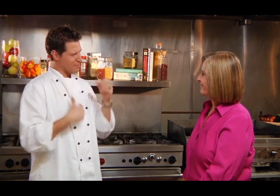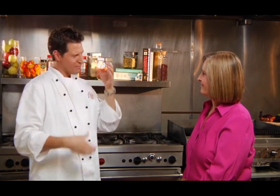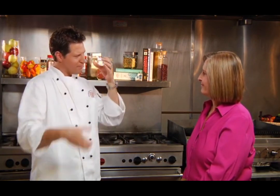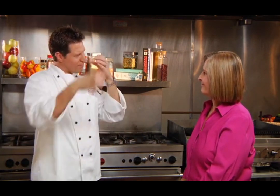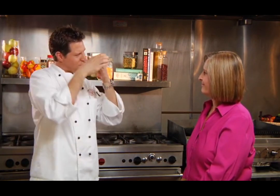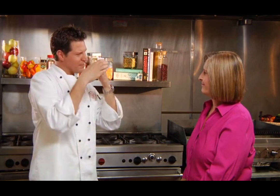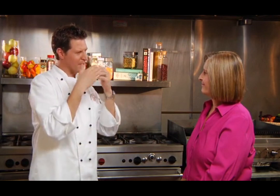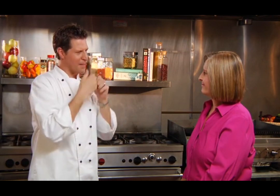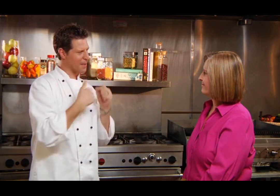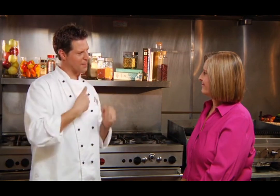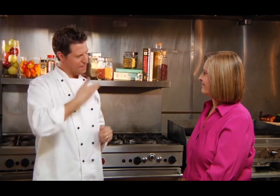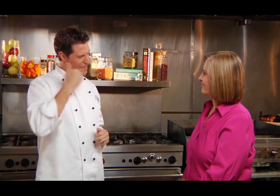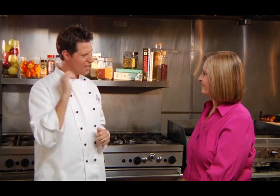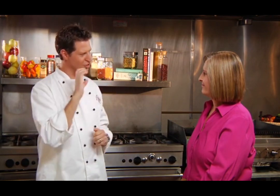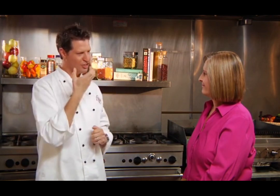Having that knowledge makes me a better chef.